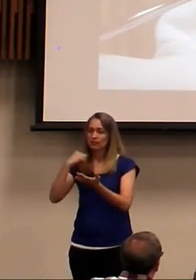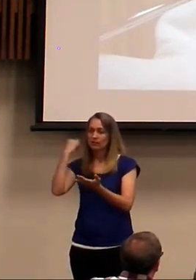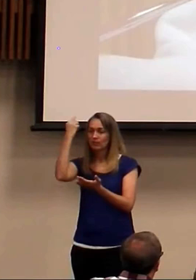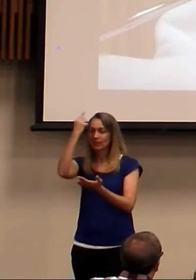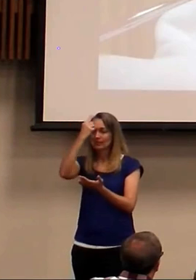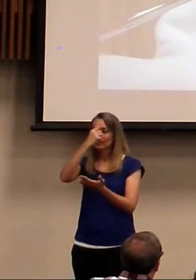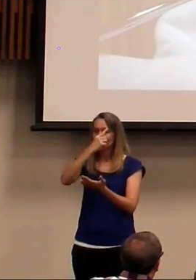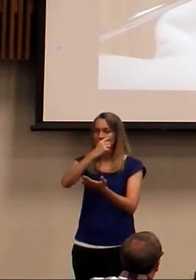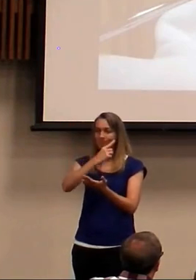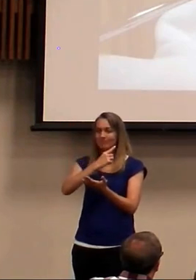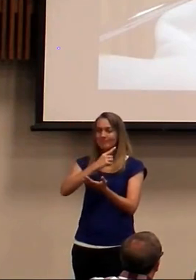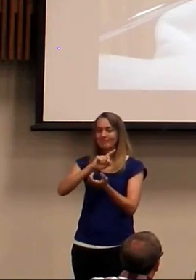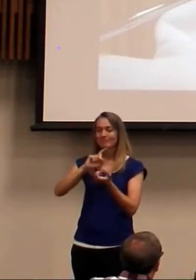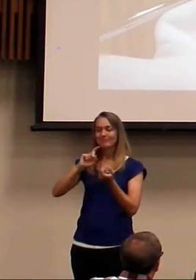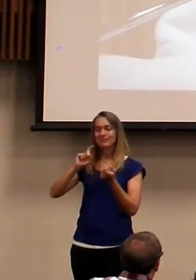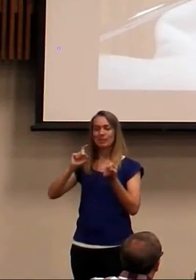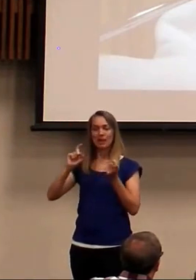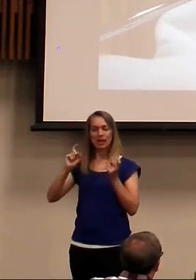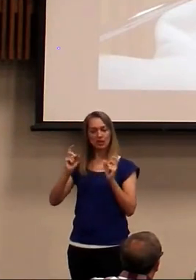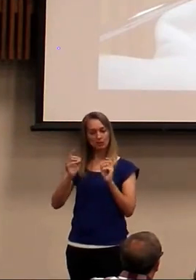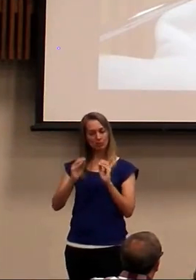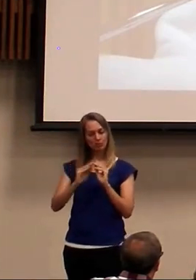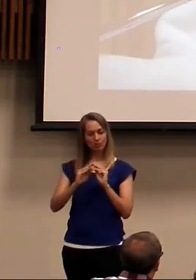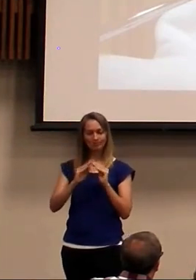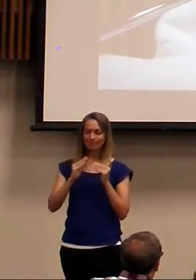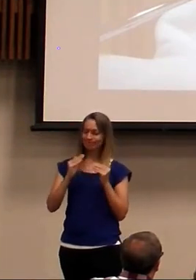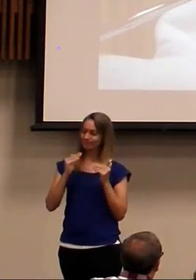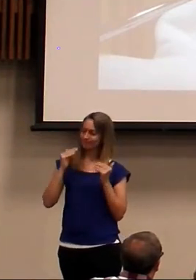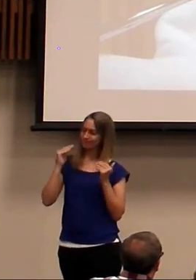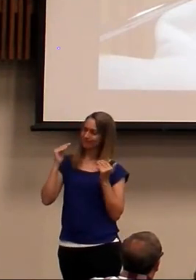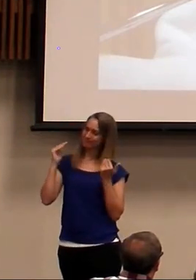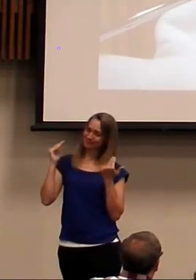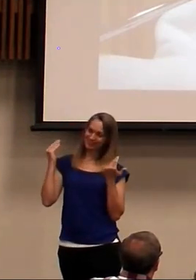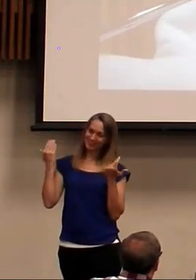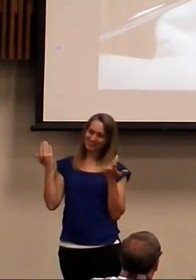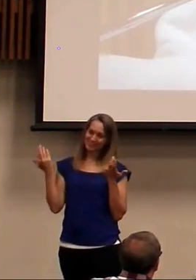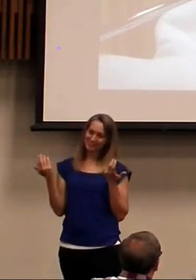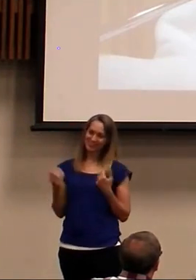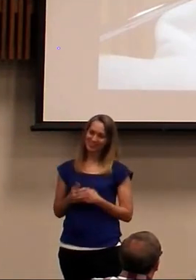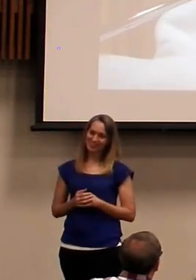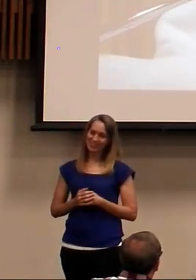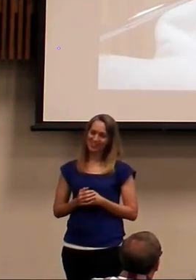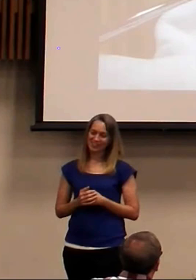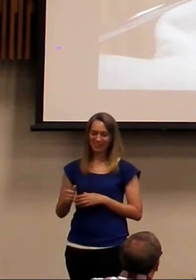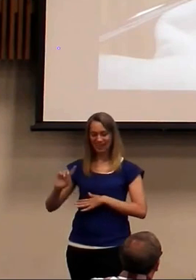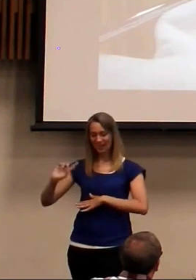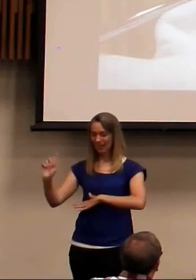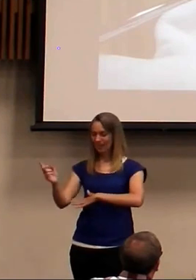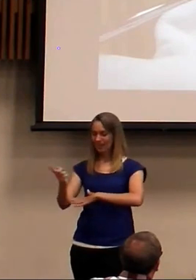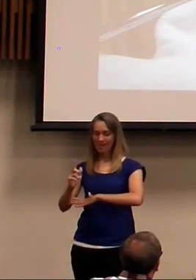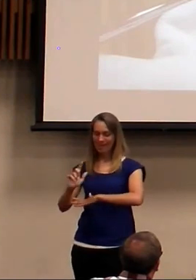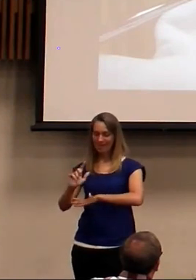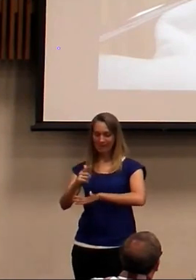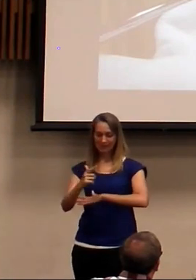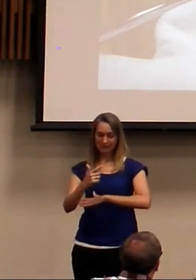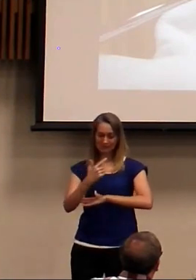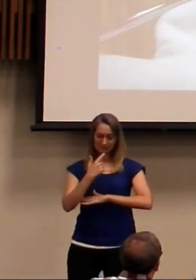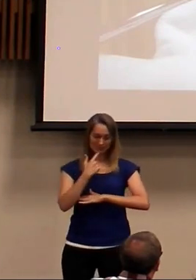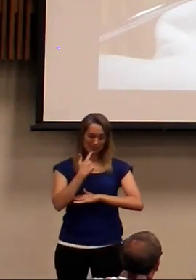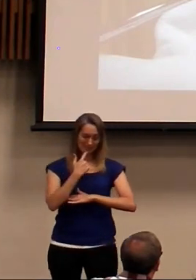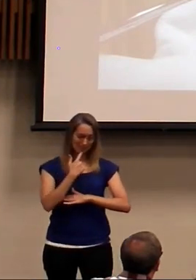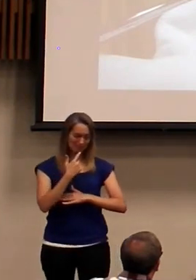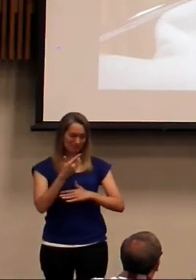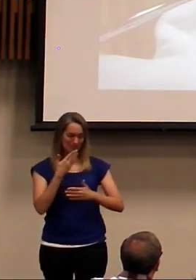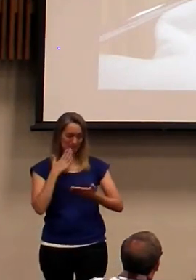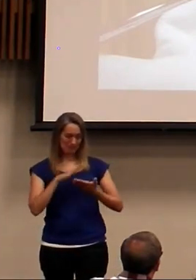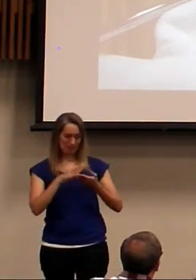They sort of had a smile on their face. They came by later to tell me the bad news all over